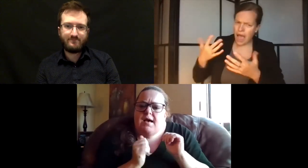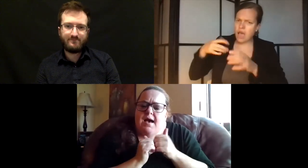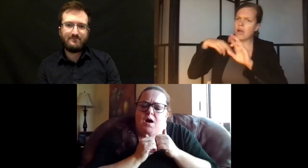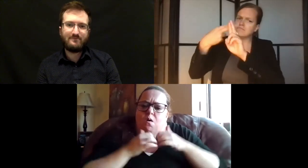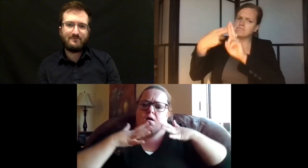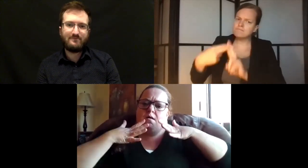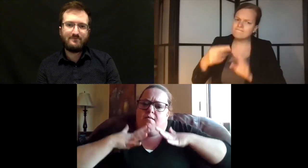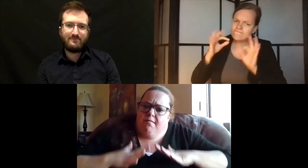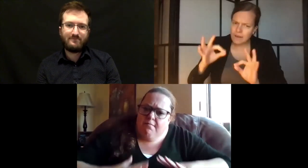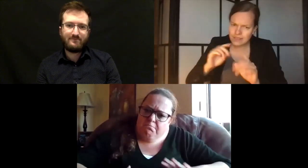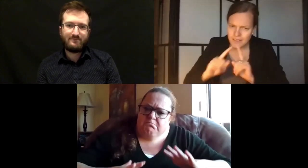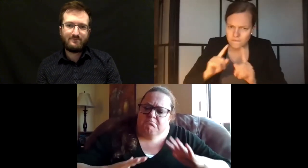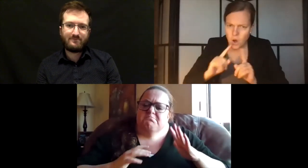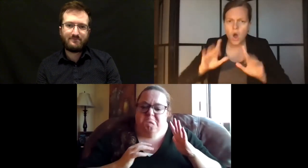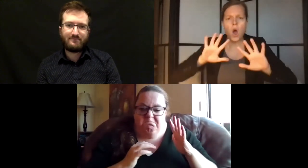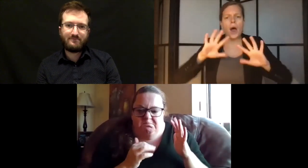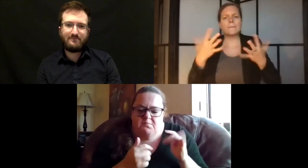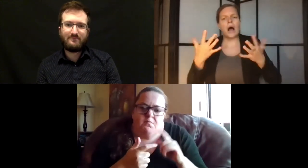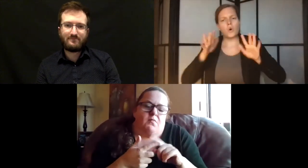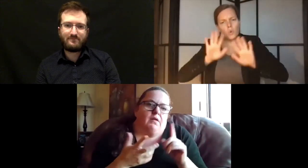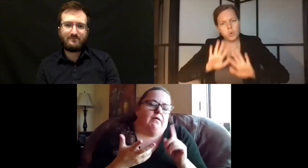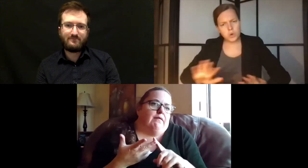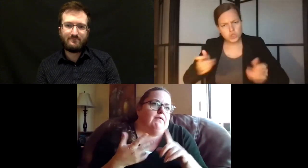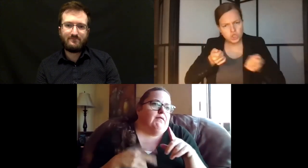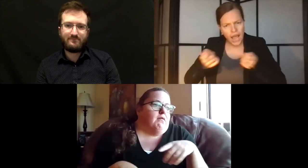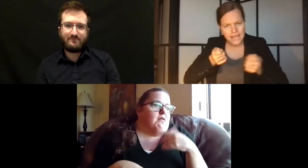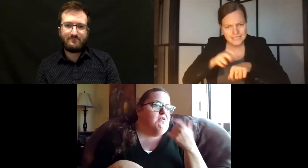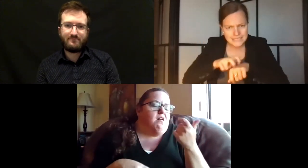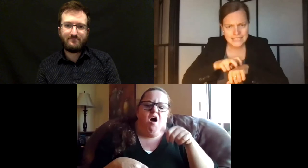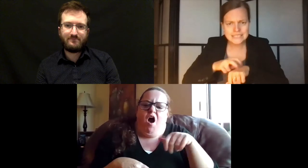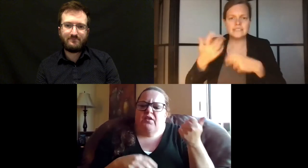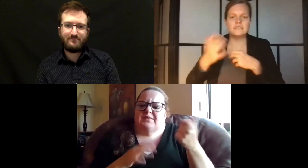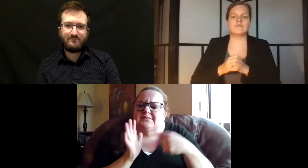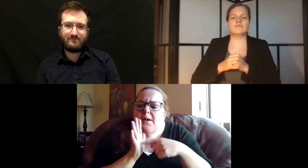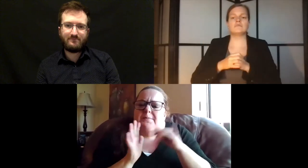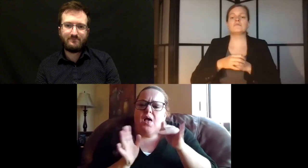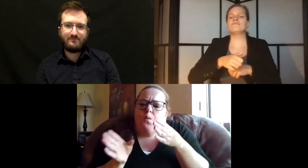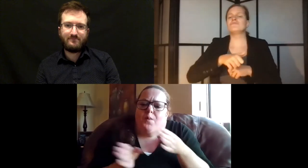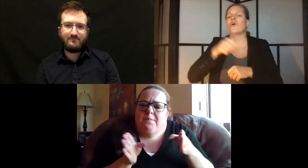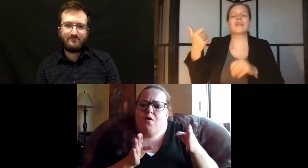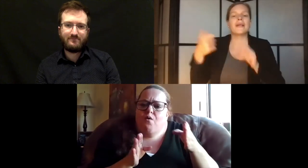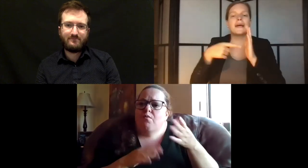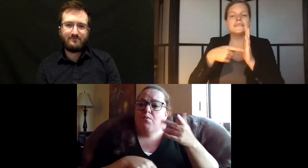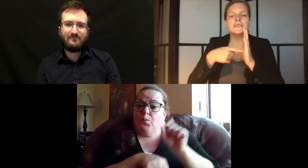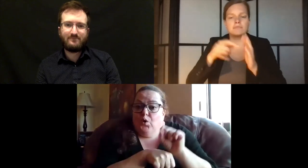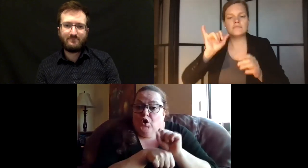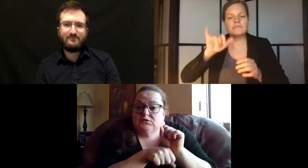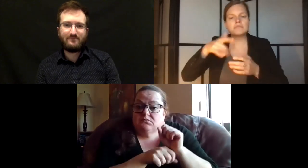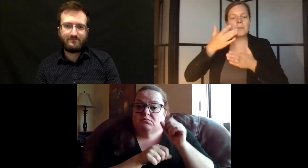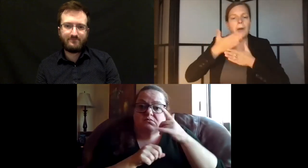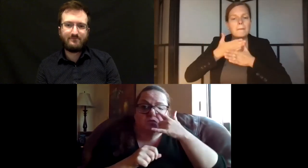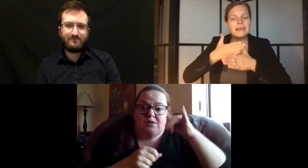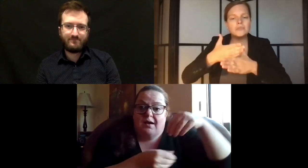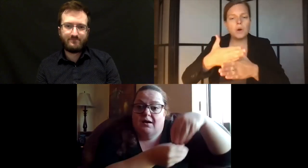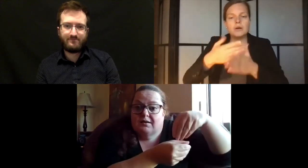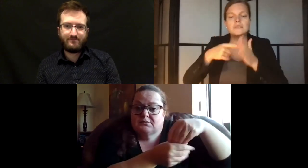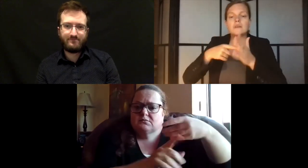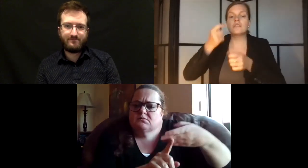different interview type questions so that they feel calmer and more prepared for future interviews, as